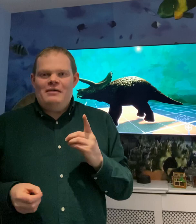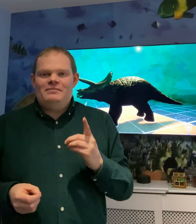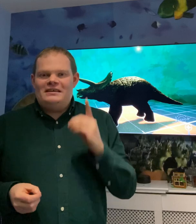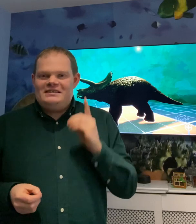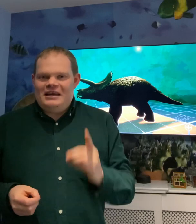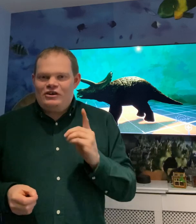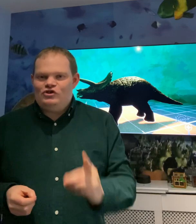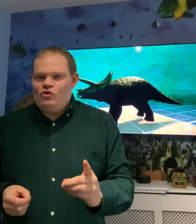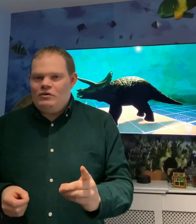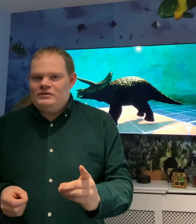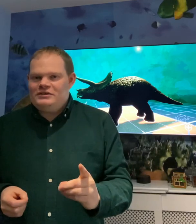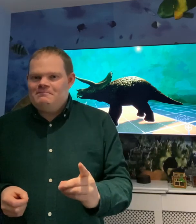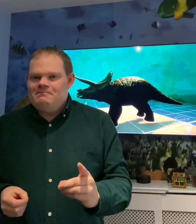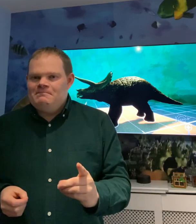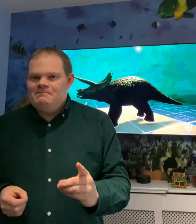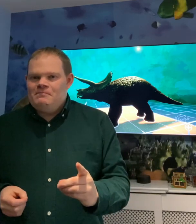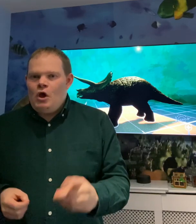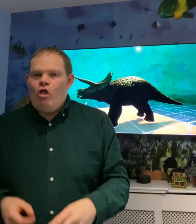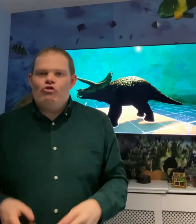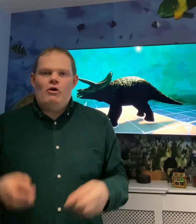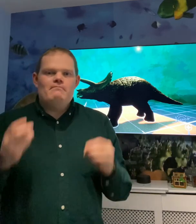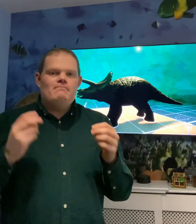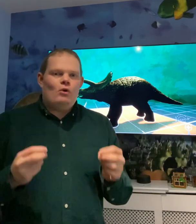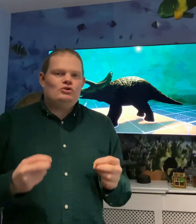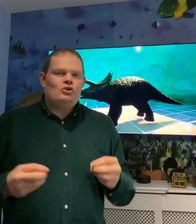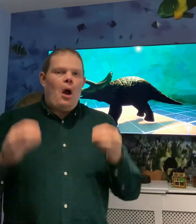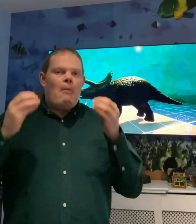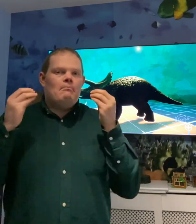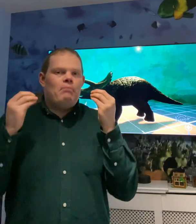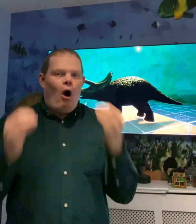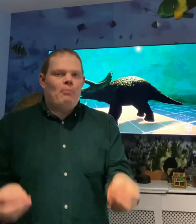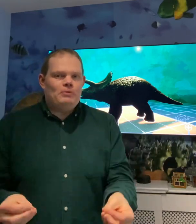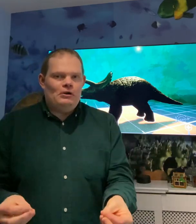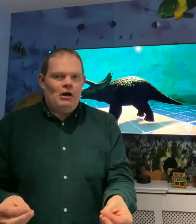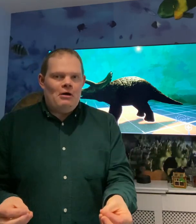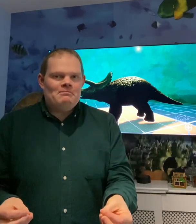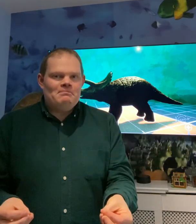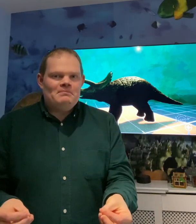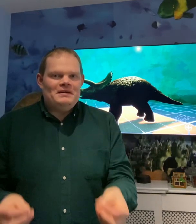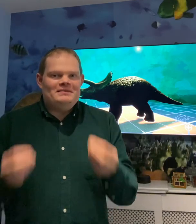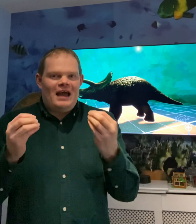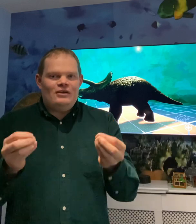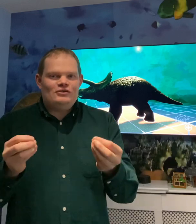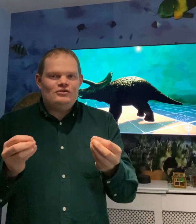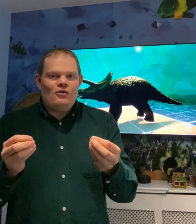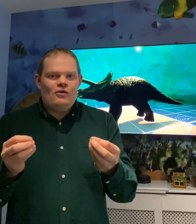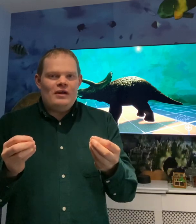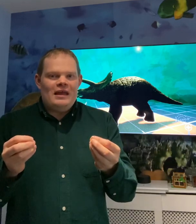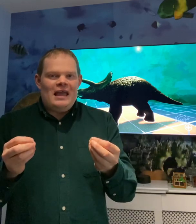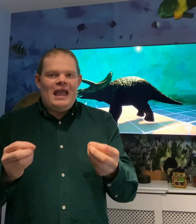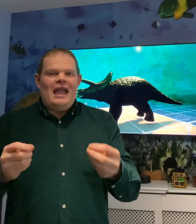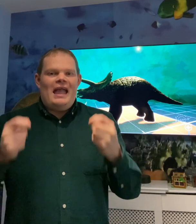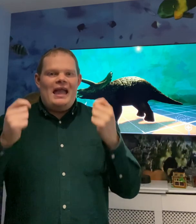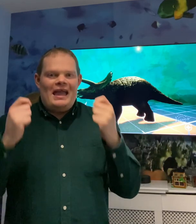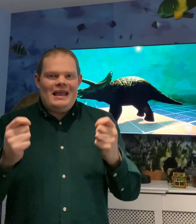the Stegosaurus. The most popular dinosaur